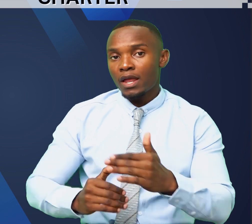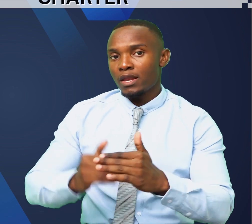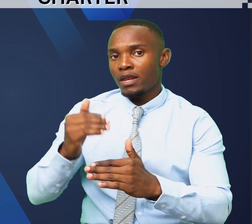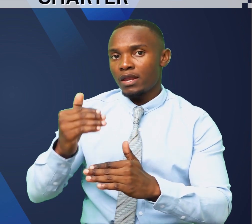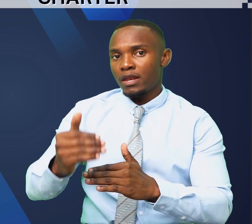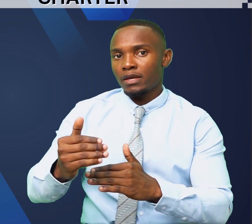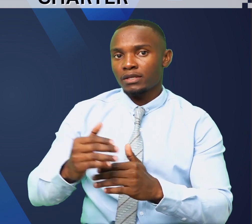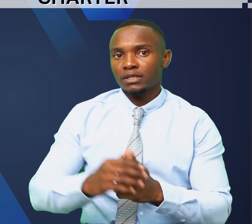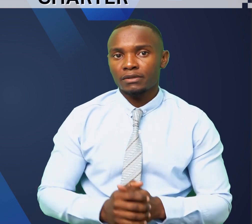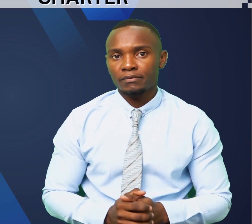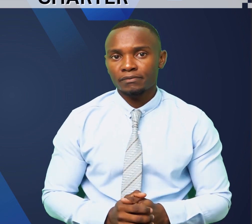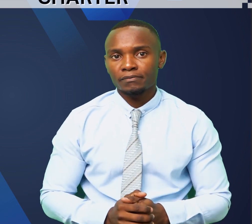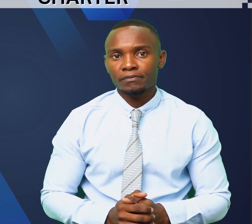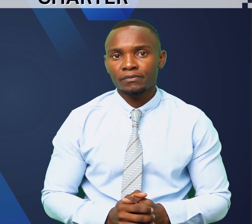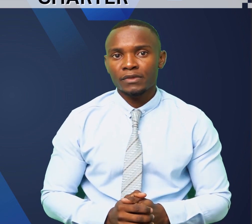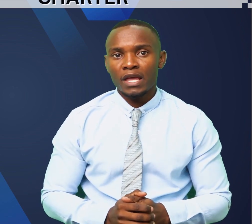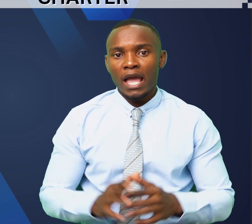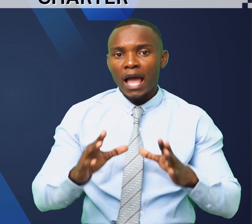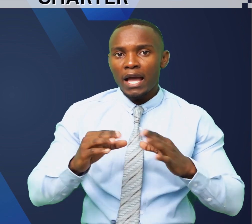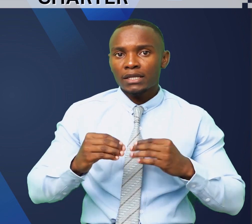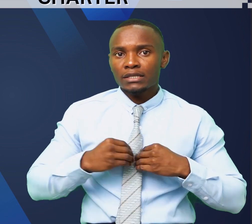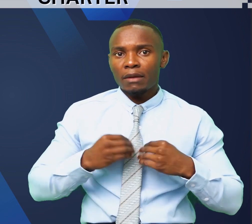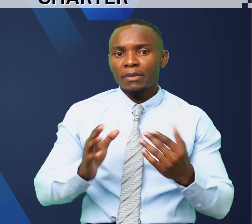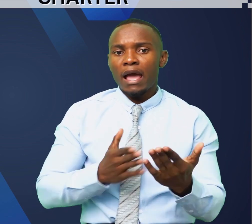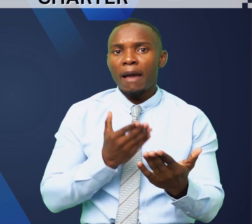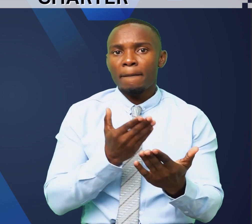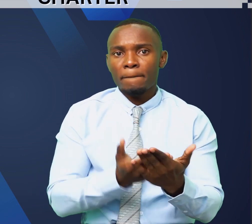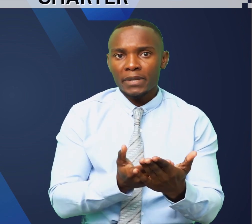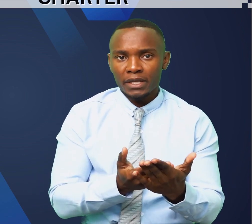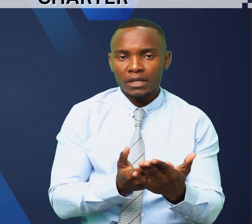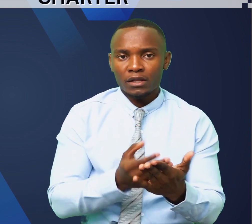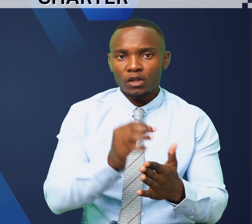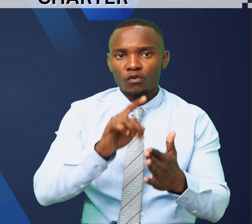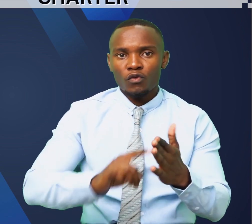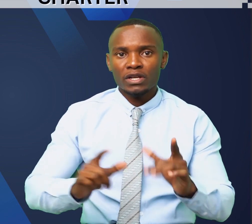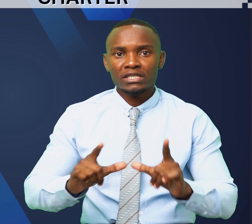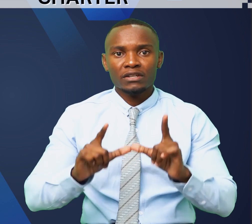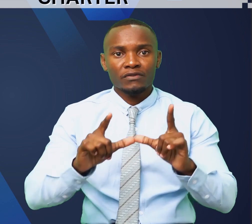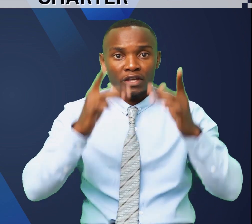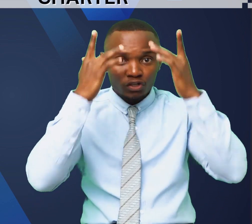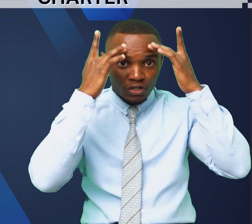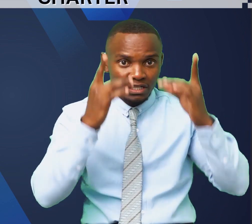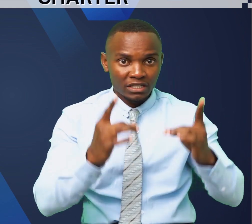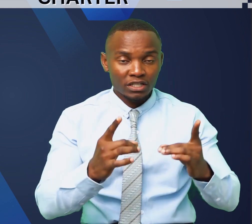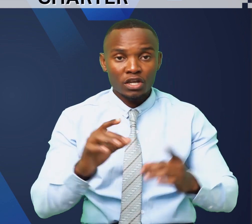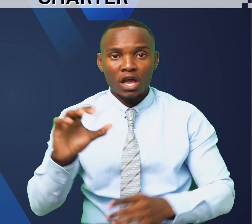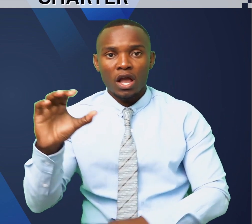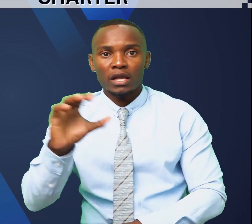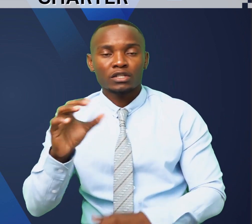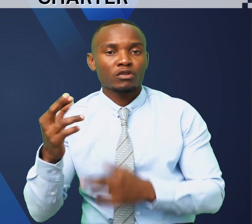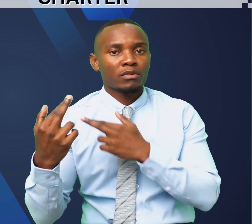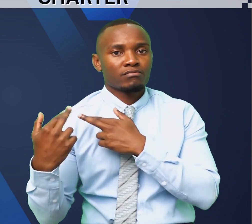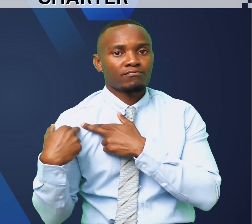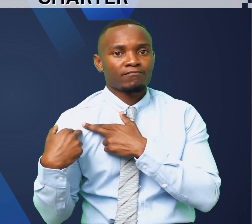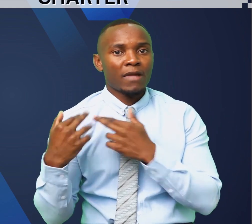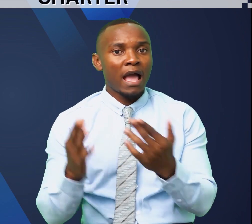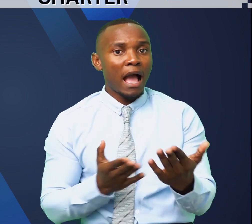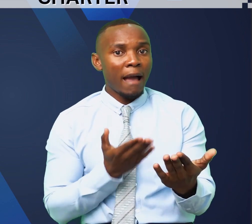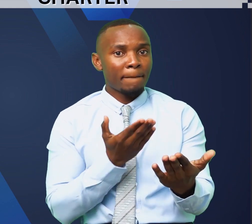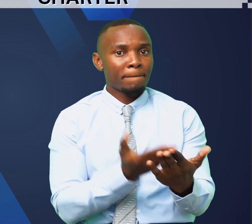Service rendered, acknowledge appeal on certification decision. Customer obligation, appeal